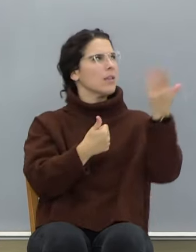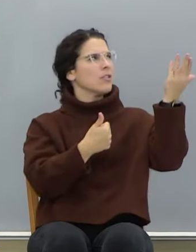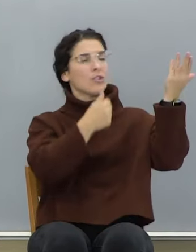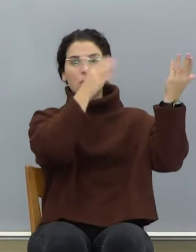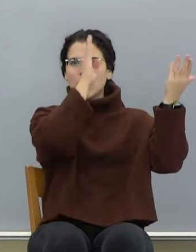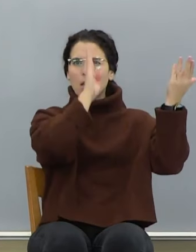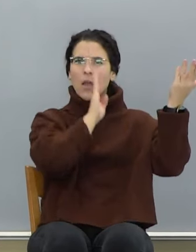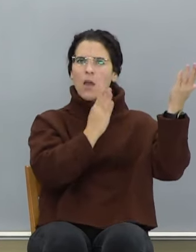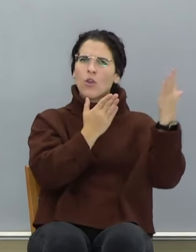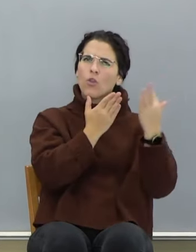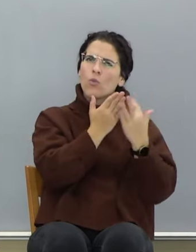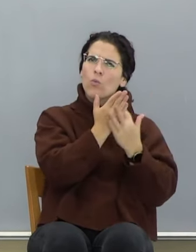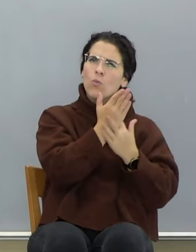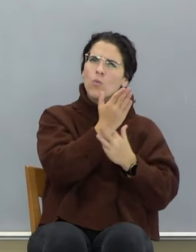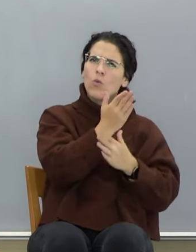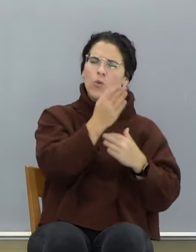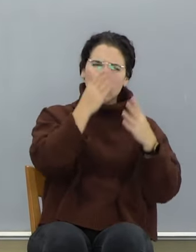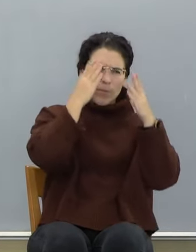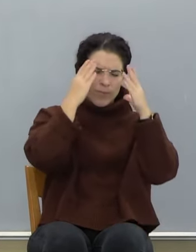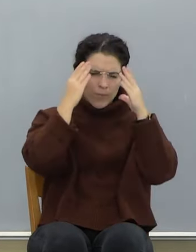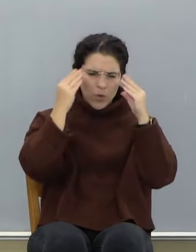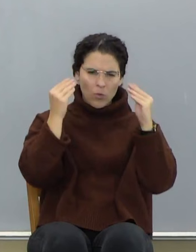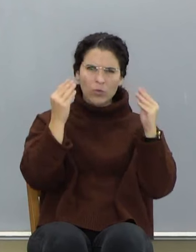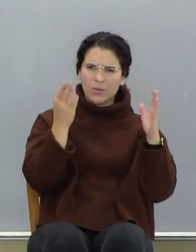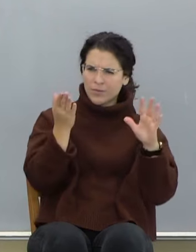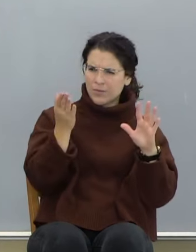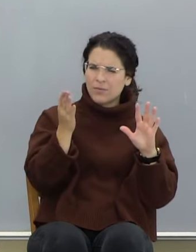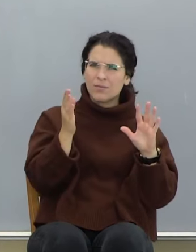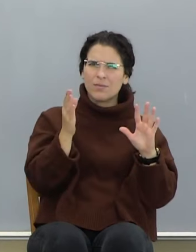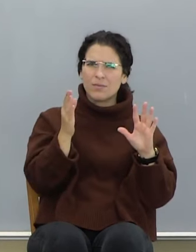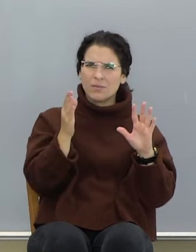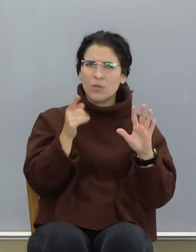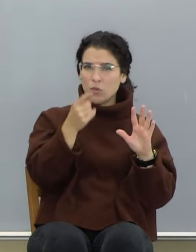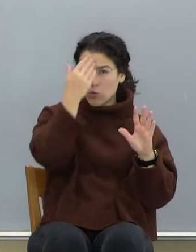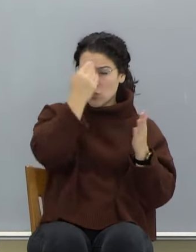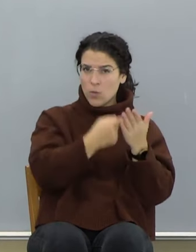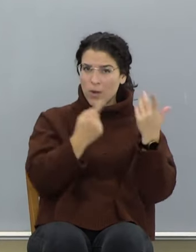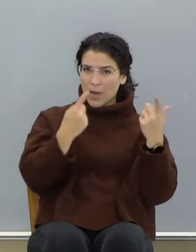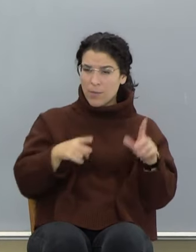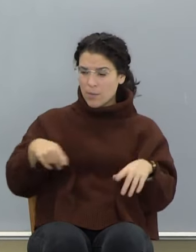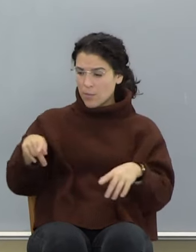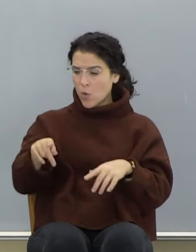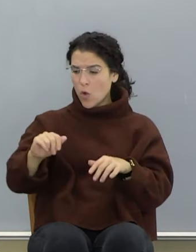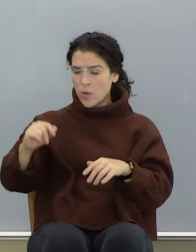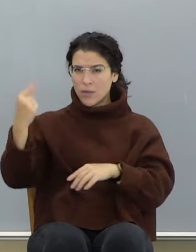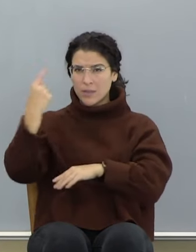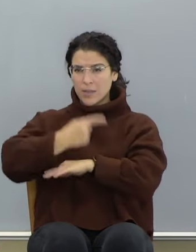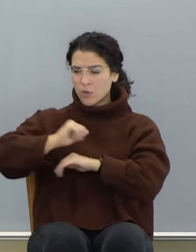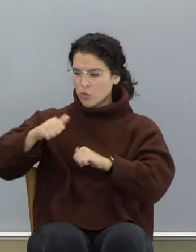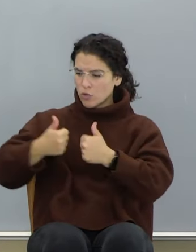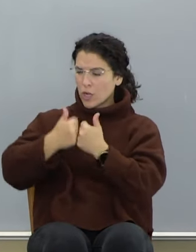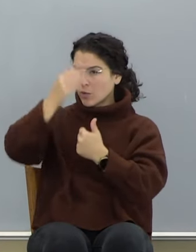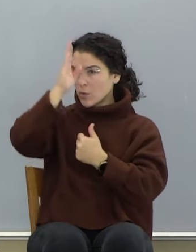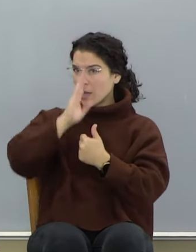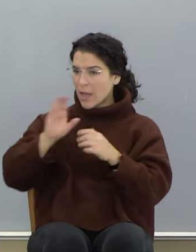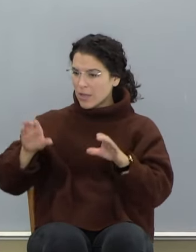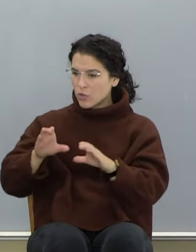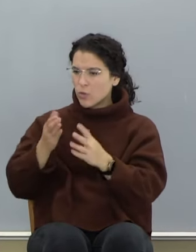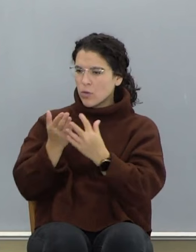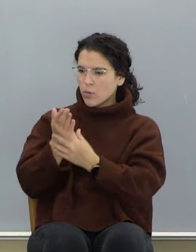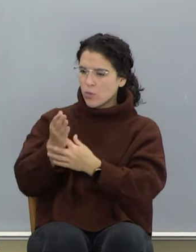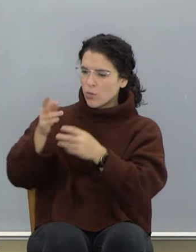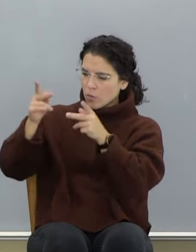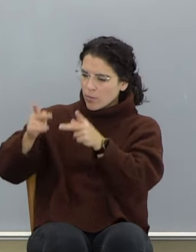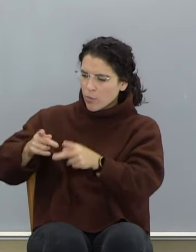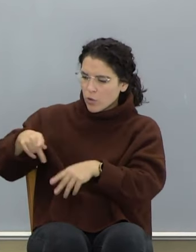God through the agent of Moses, you know what happened in Paul's day? They're challenging what God is doing through the person